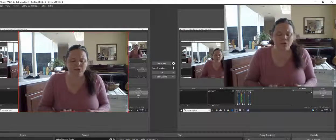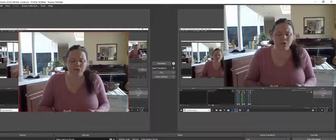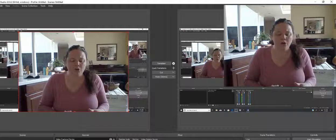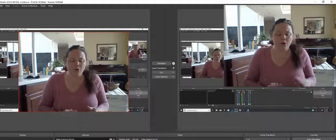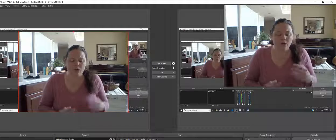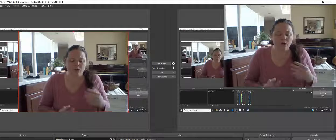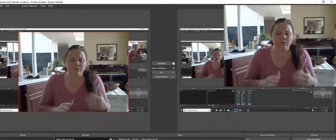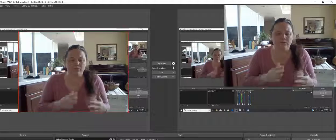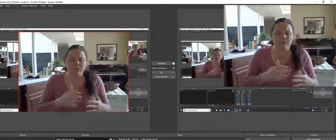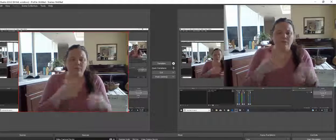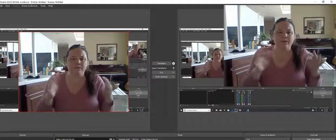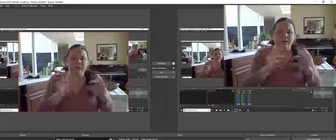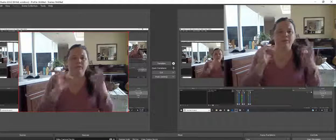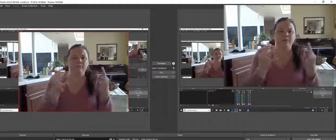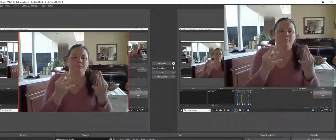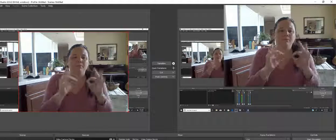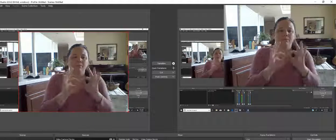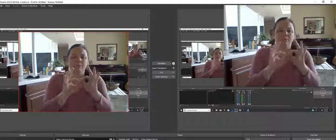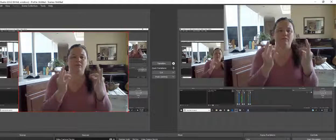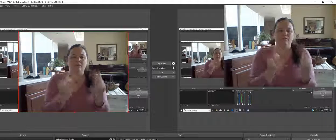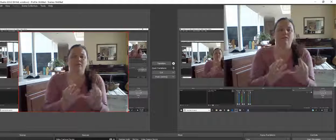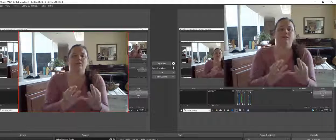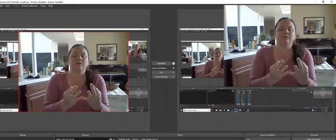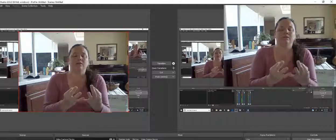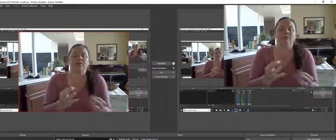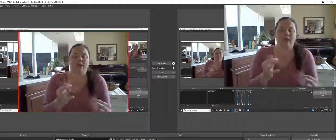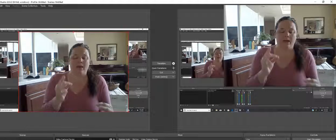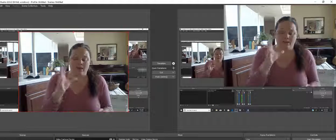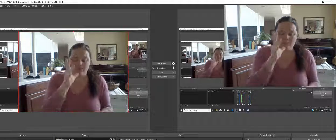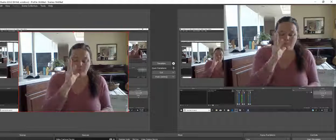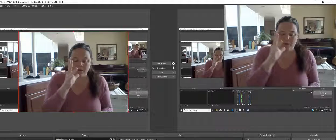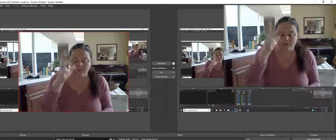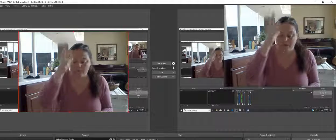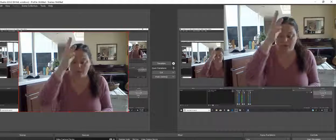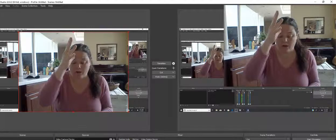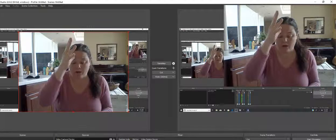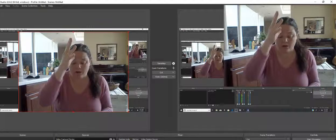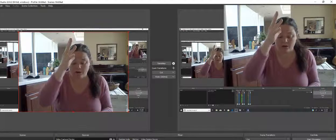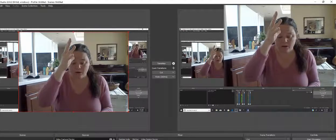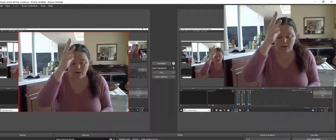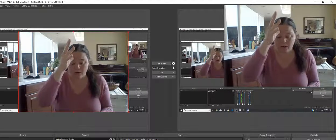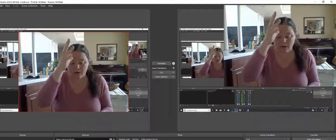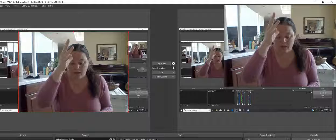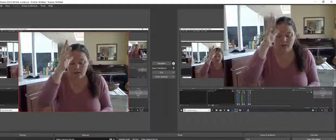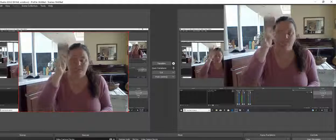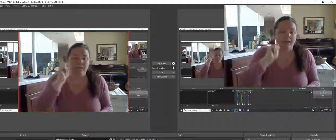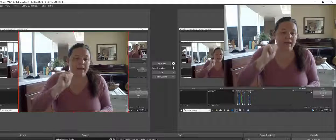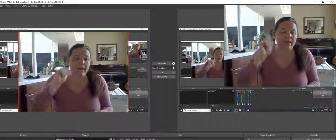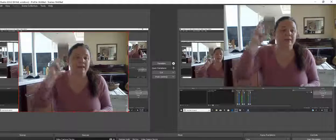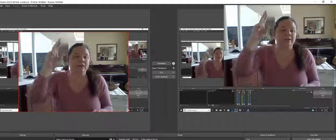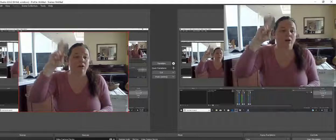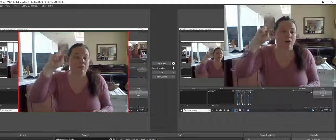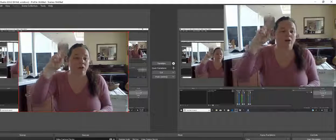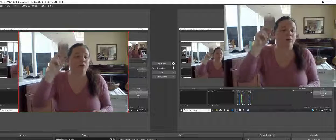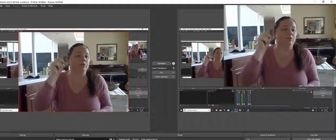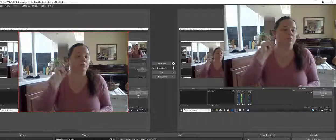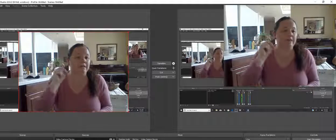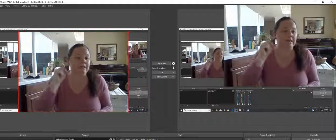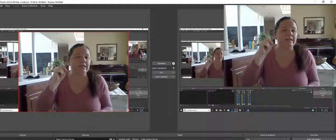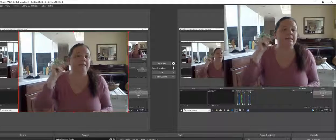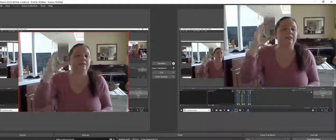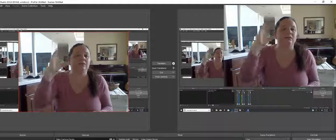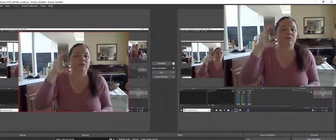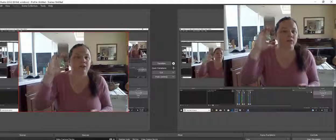off, make sure you know all of the different family members. So we have mother and father, aunt,